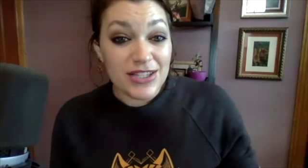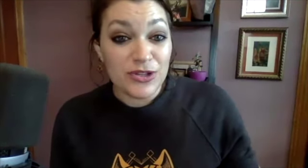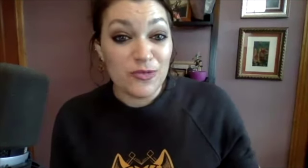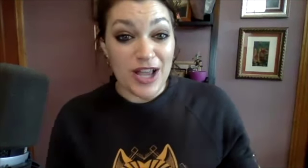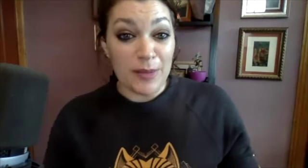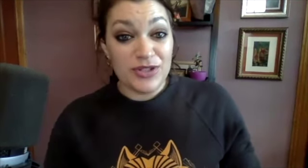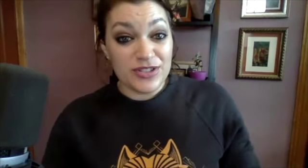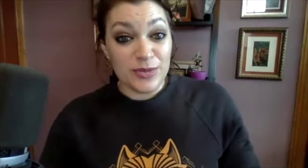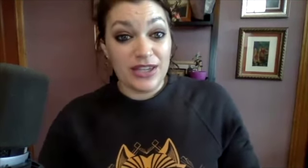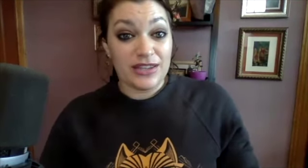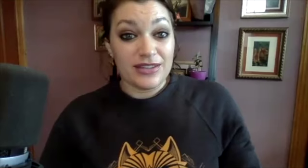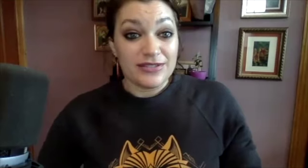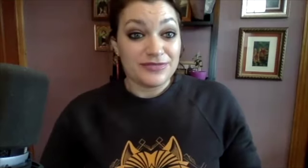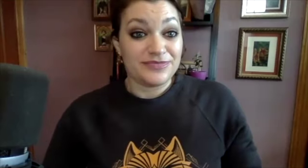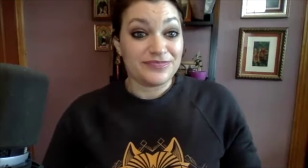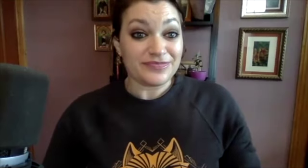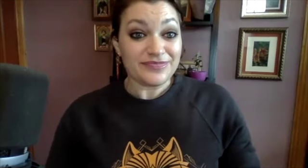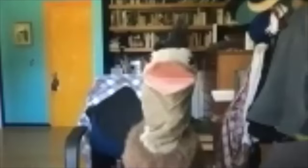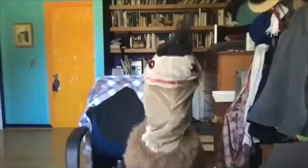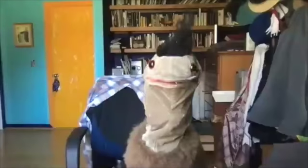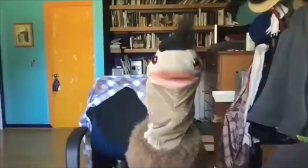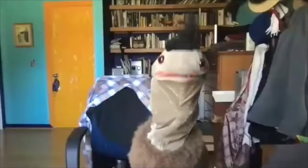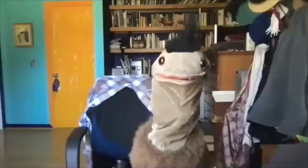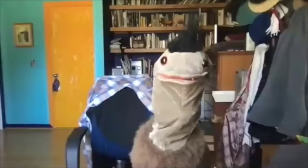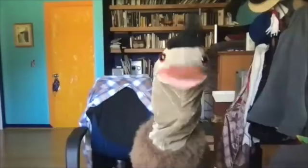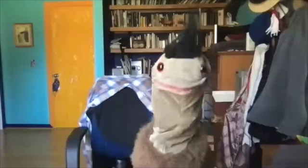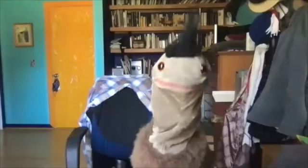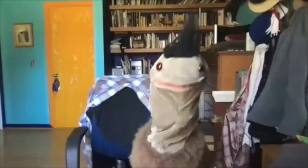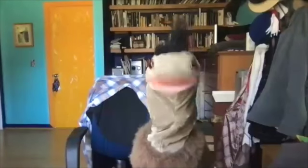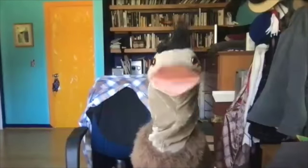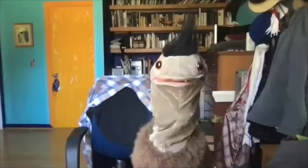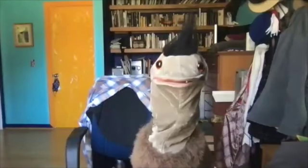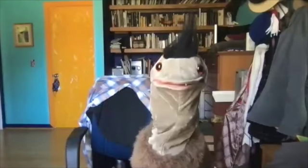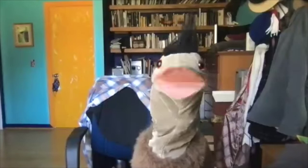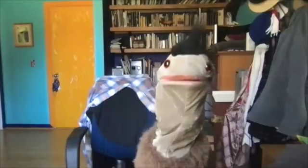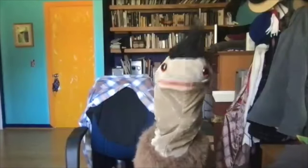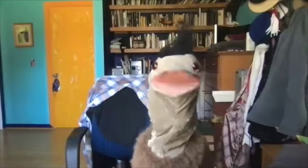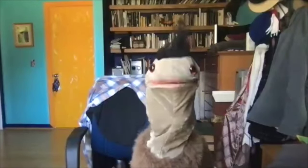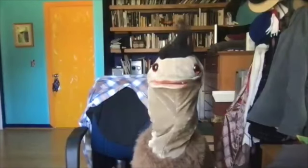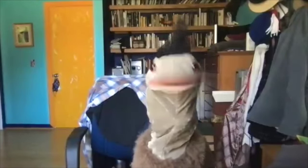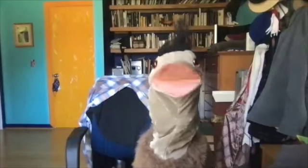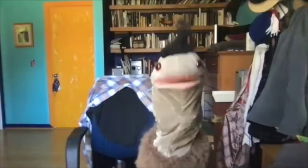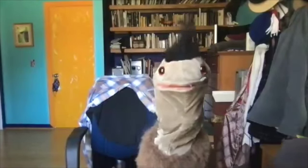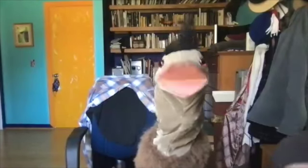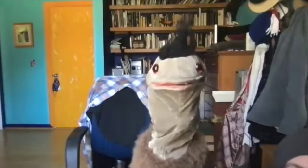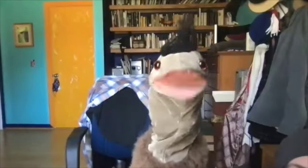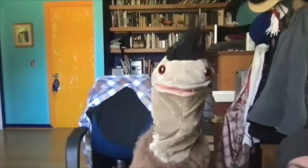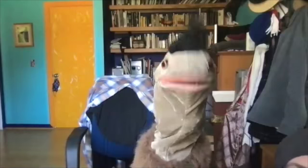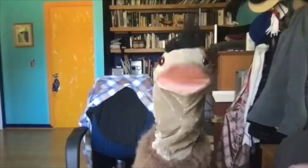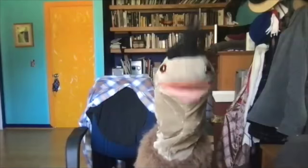you've been up to this week? Of course. I had a great week. My family went on a trip to see my